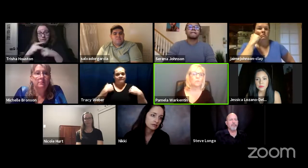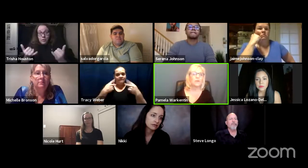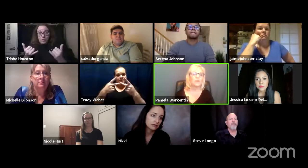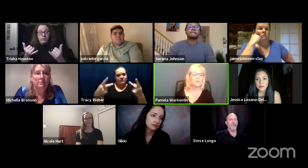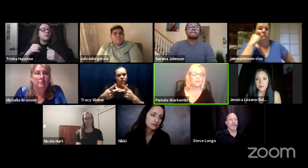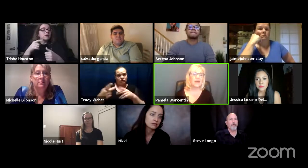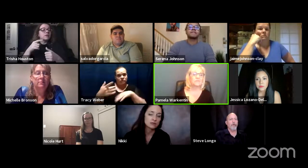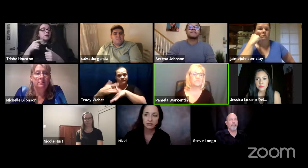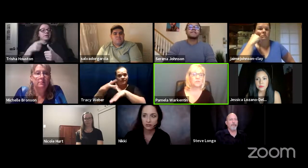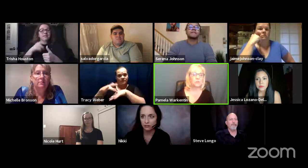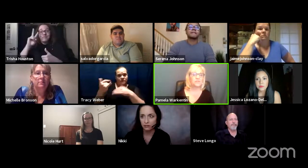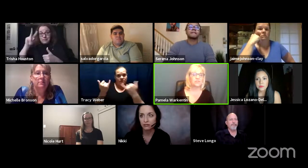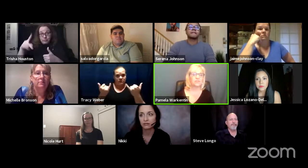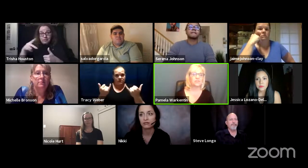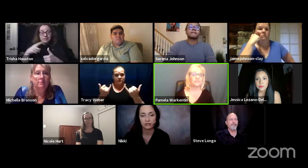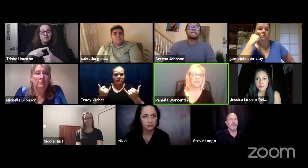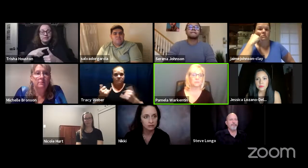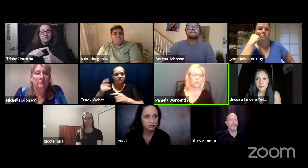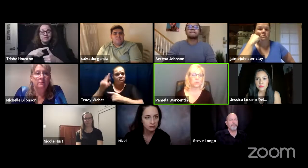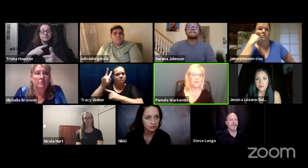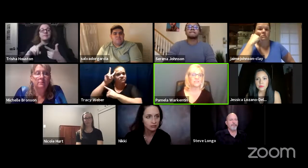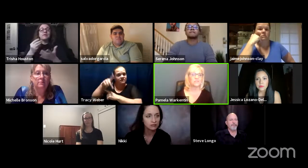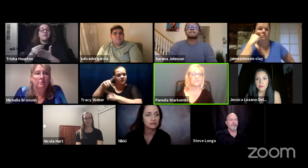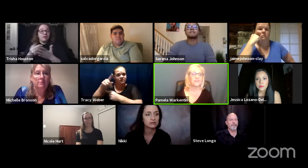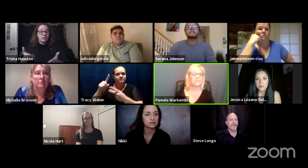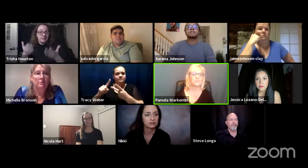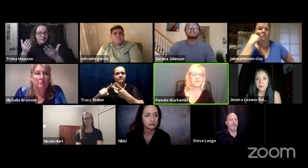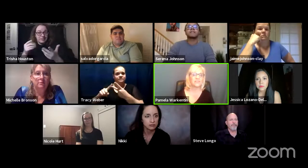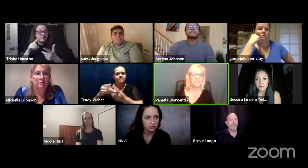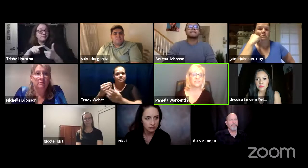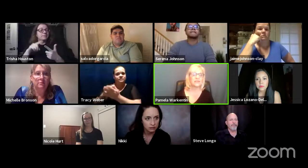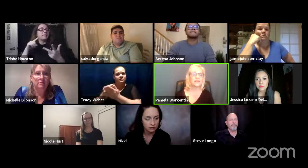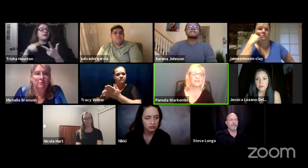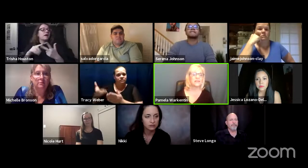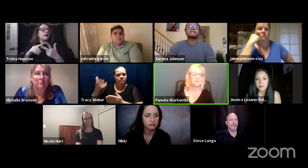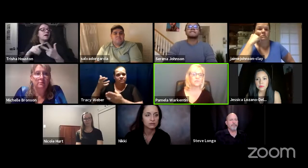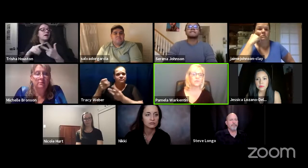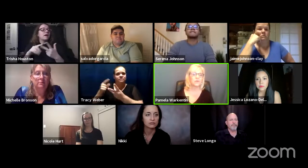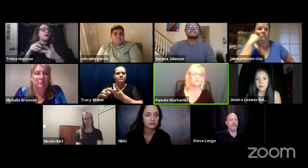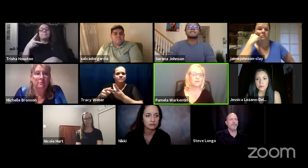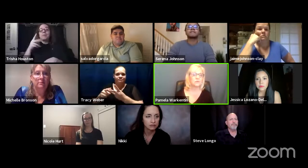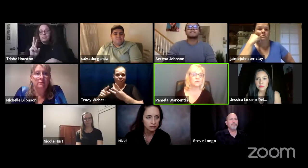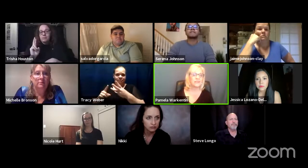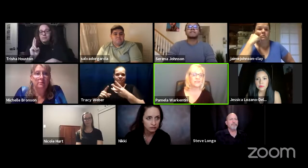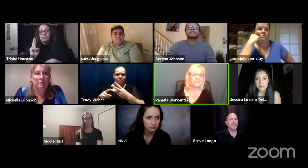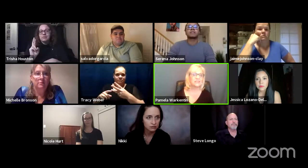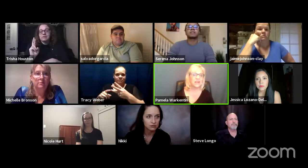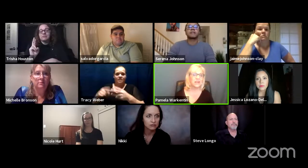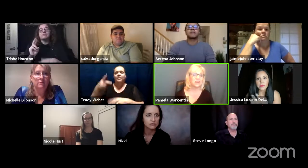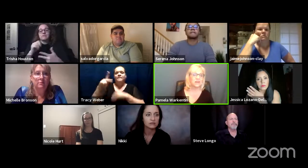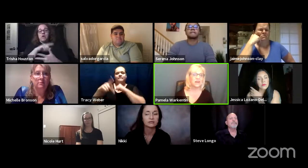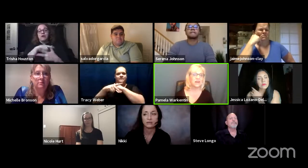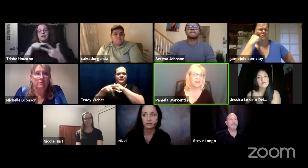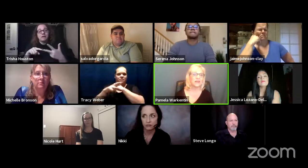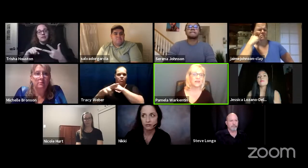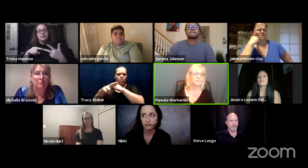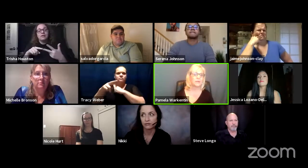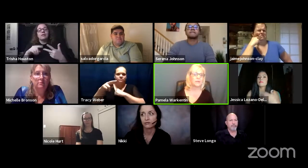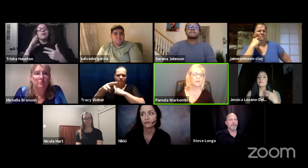We do have a few positions available. One is for the vice president, the other is for a fundraising chair, and the other is for a public